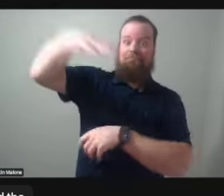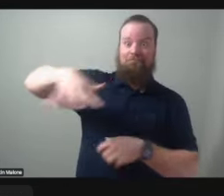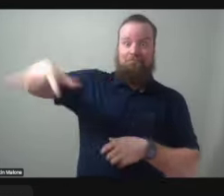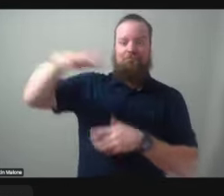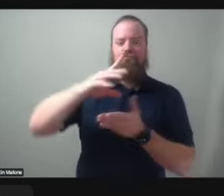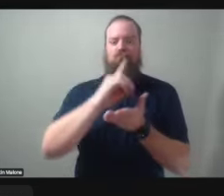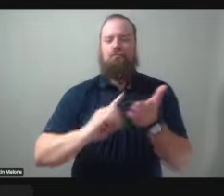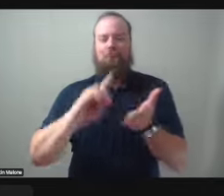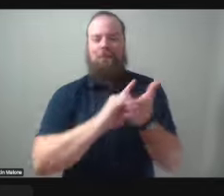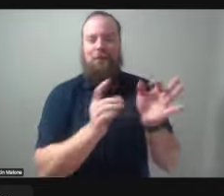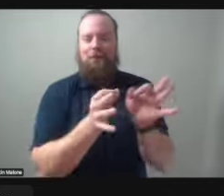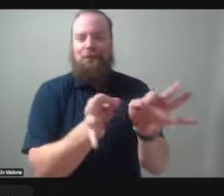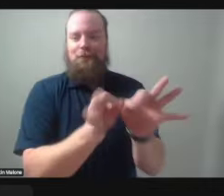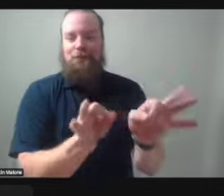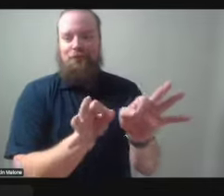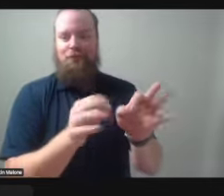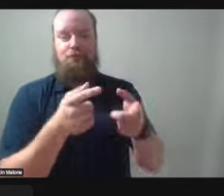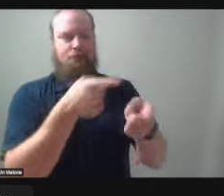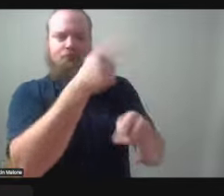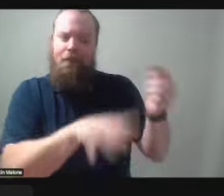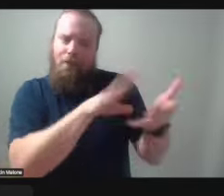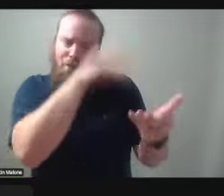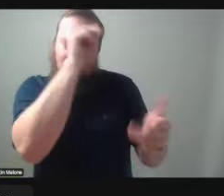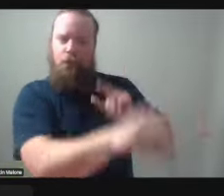biological human brain.